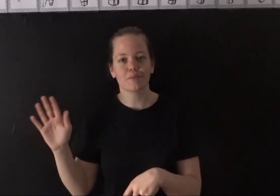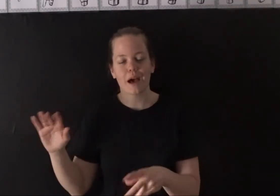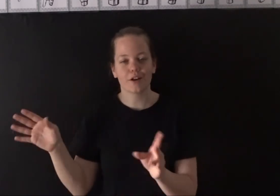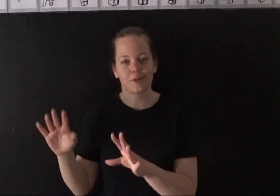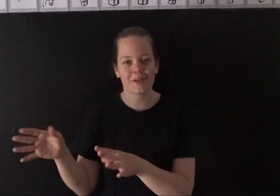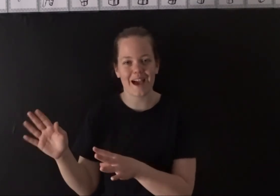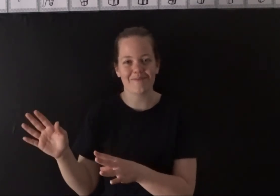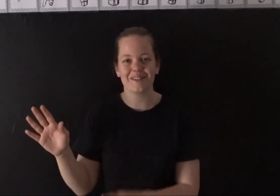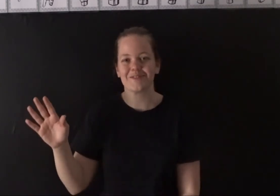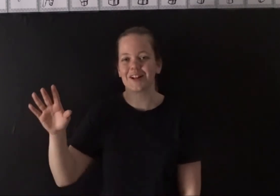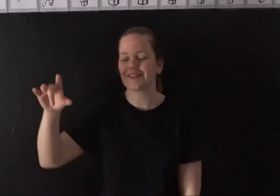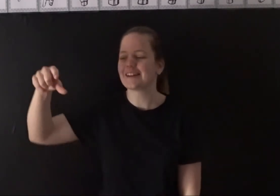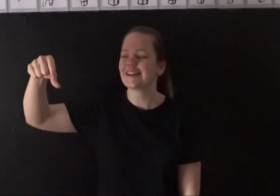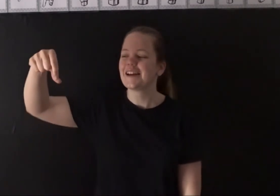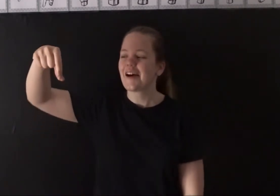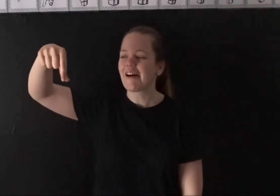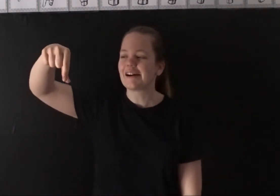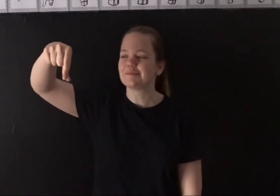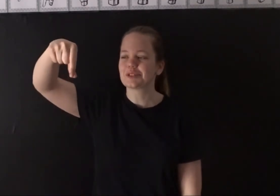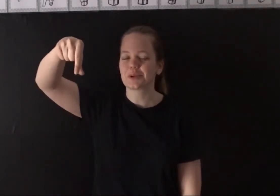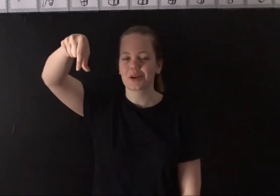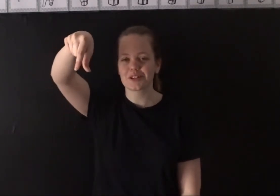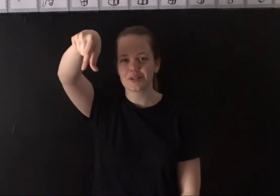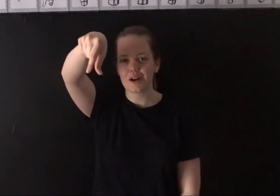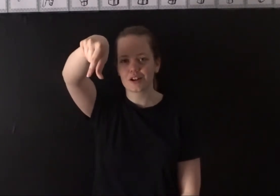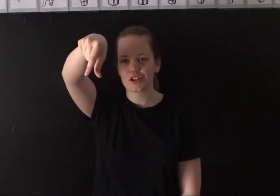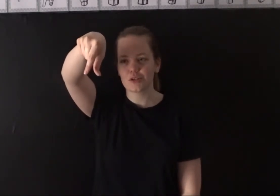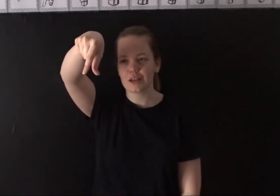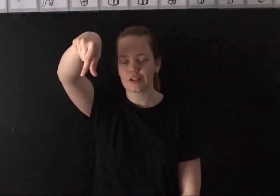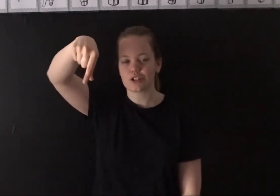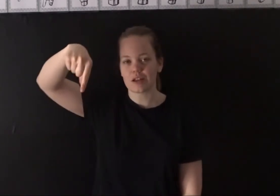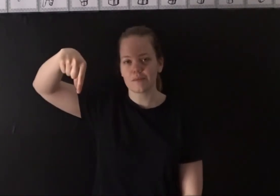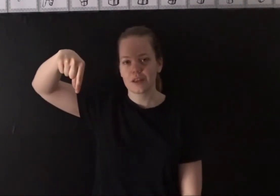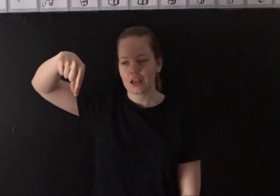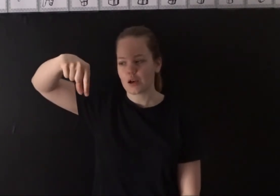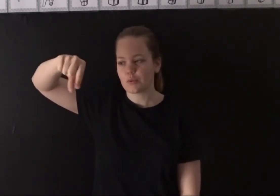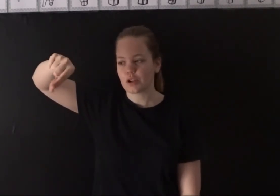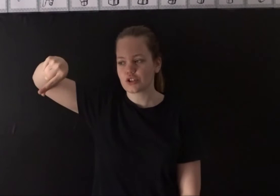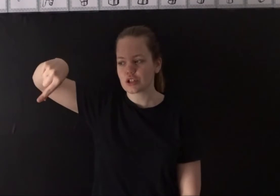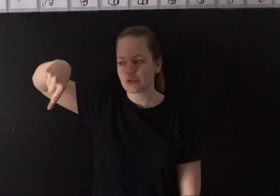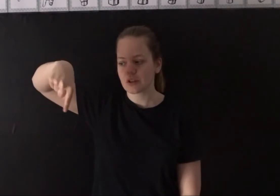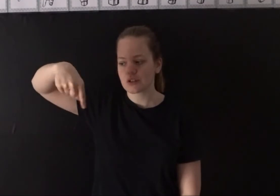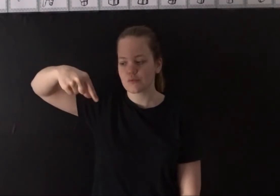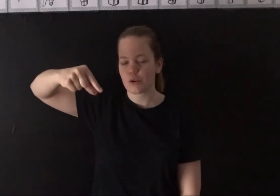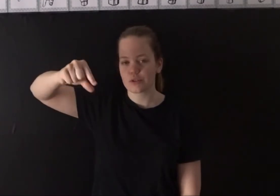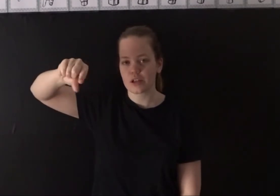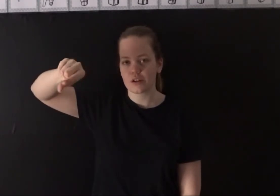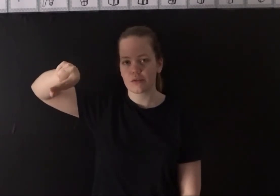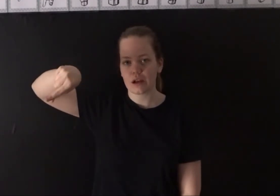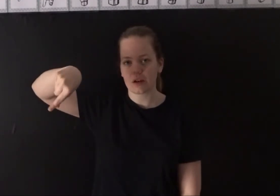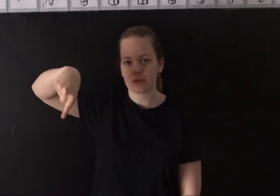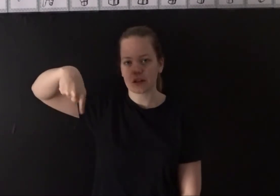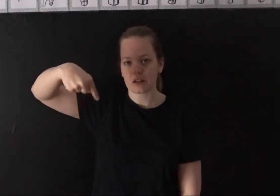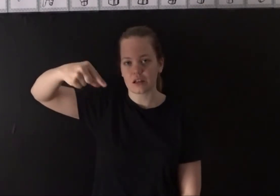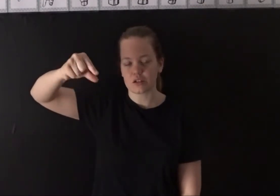pattern we have been following. So we're going to do our Q hand shape, and we are just going to rotate it around in a